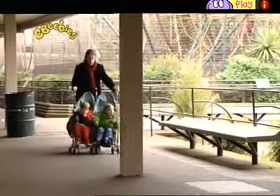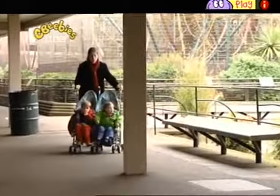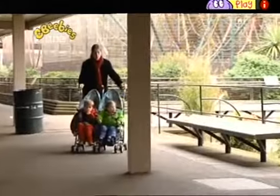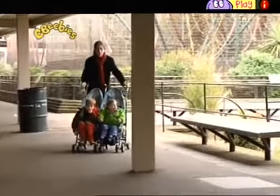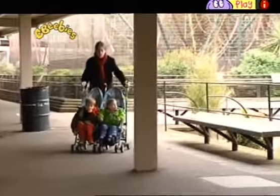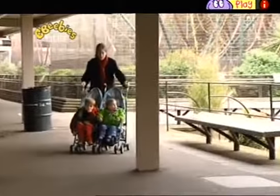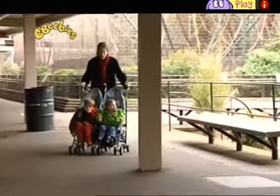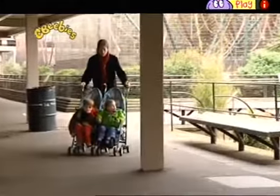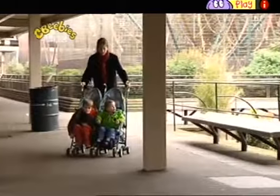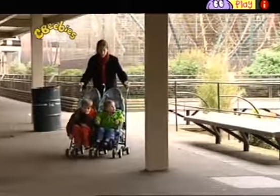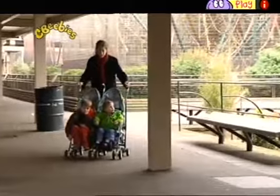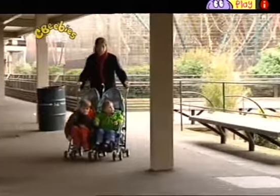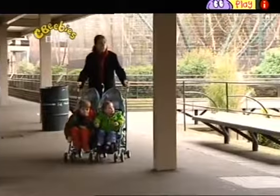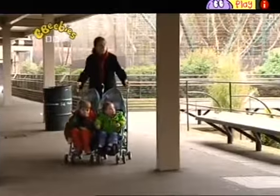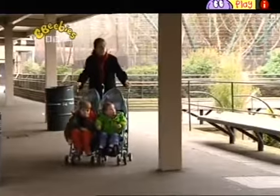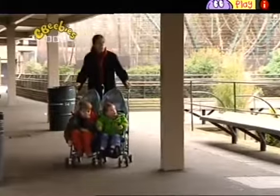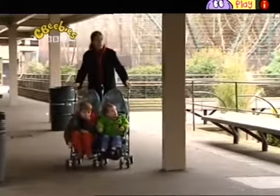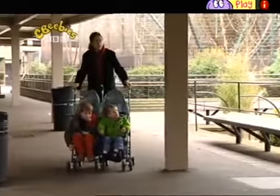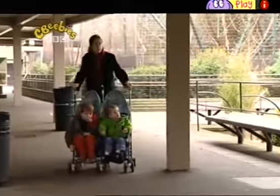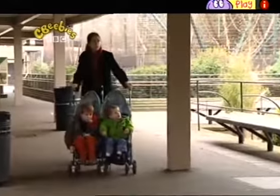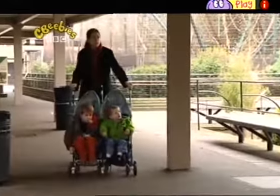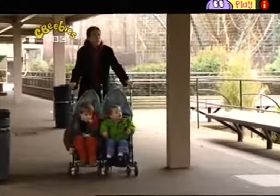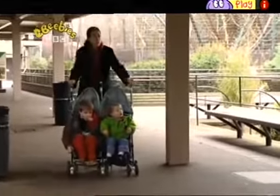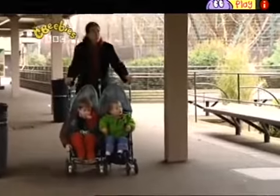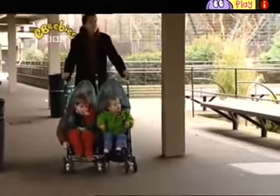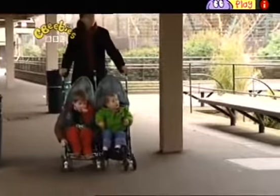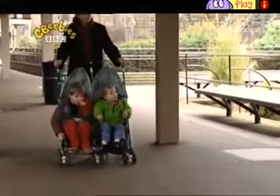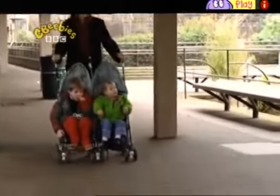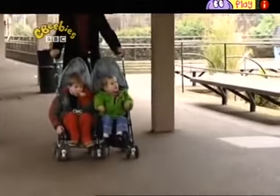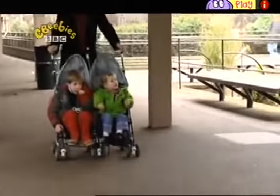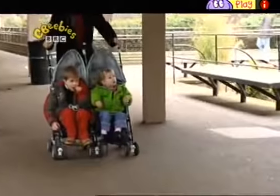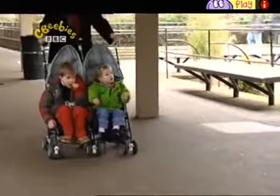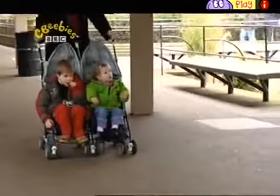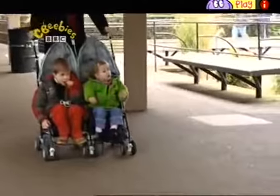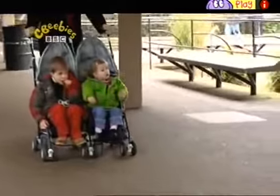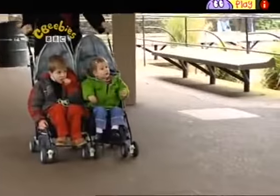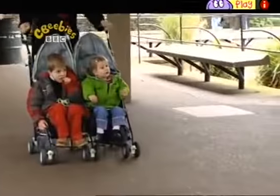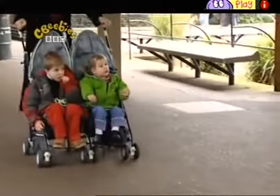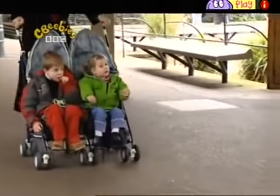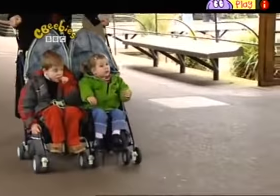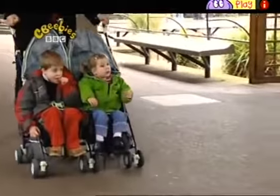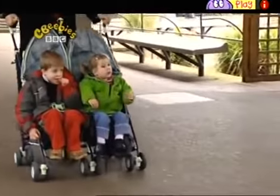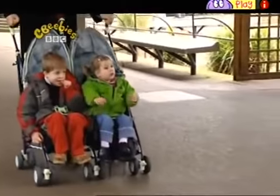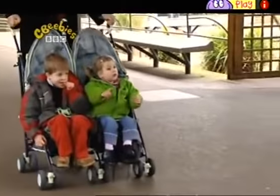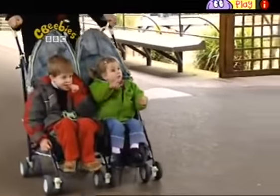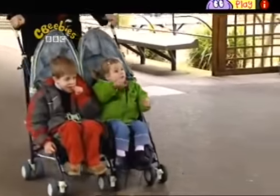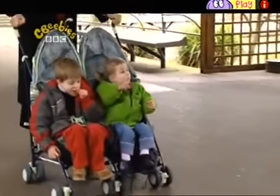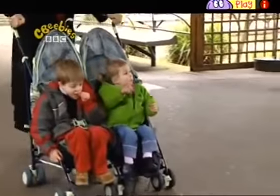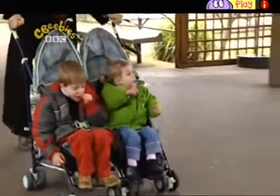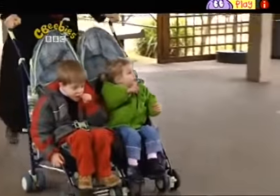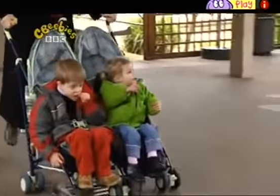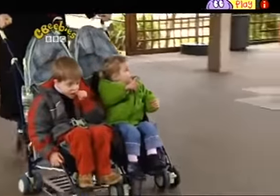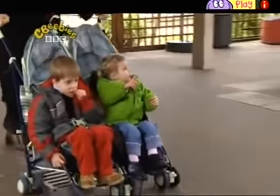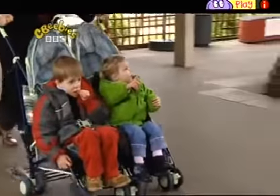is Dylan. He's with his baby sister Erica and his mum. We went to the zoo to look around. My mum,